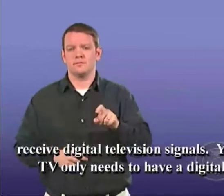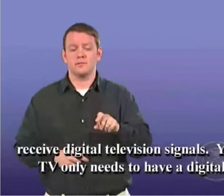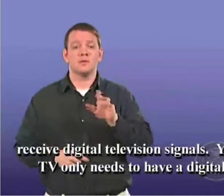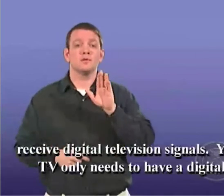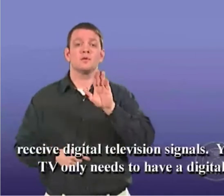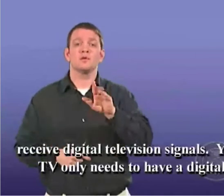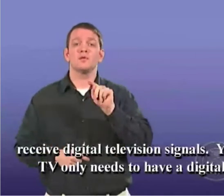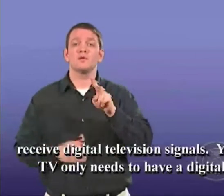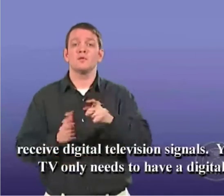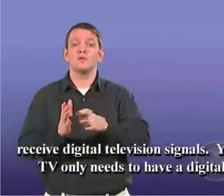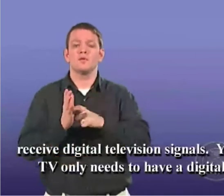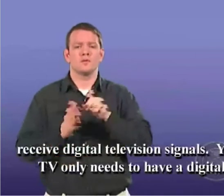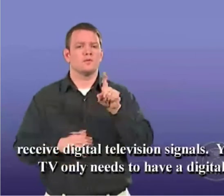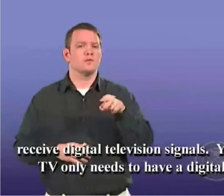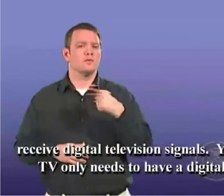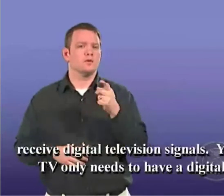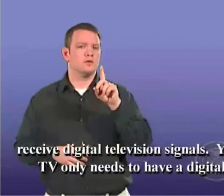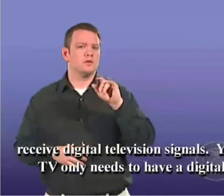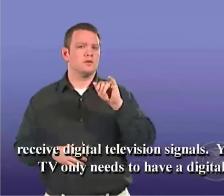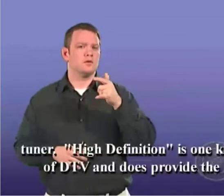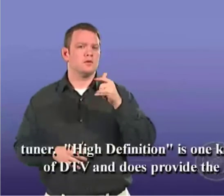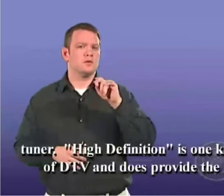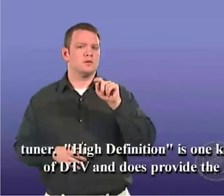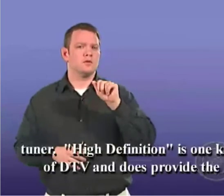Your TV only needs to have a digital tuner.